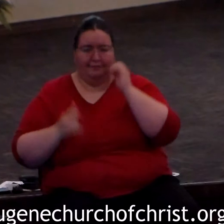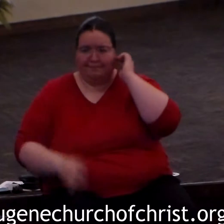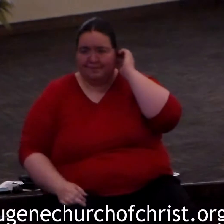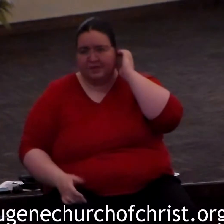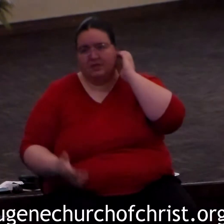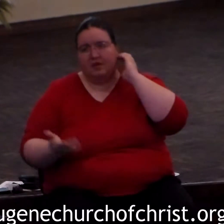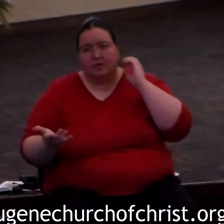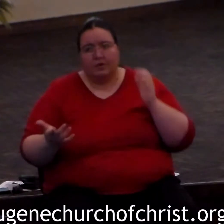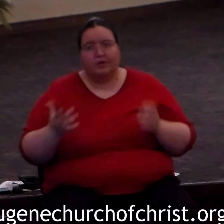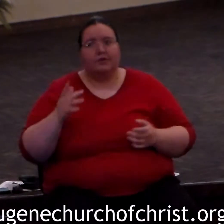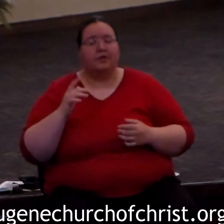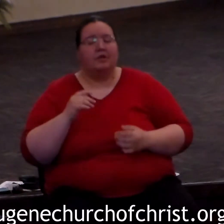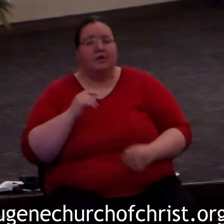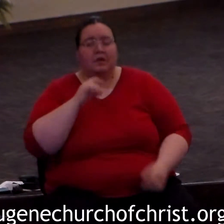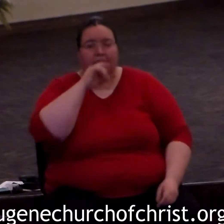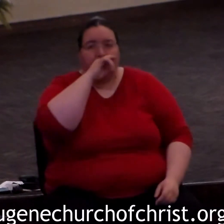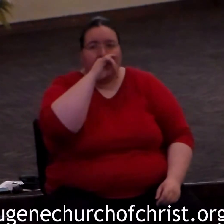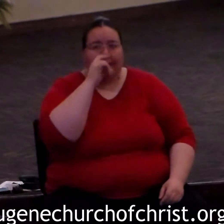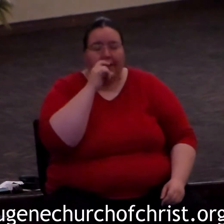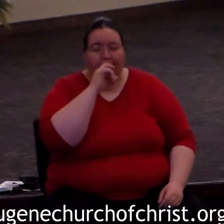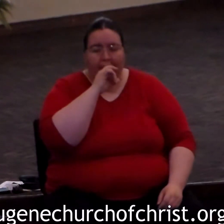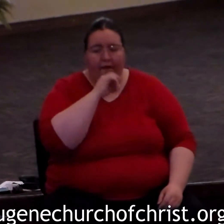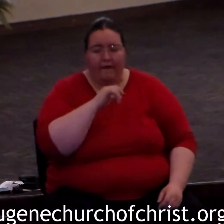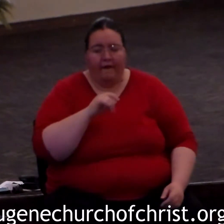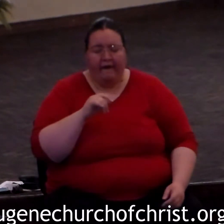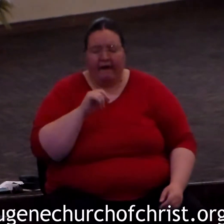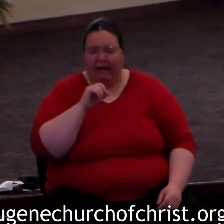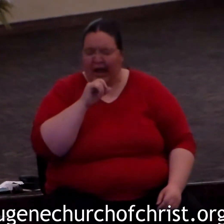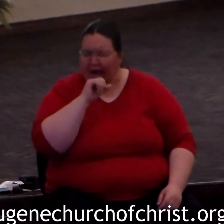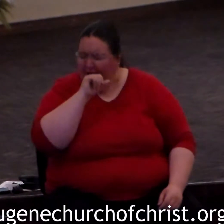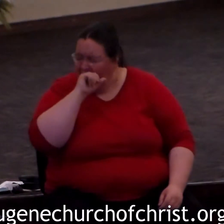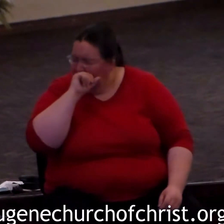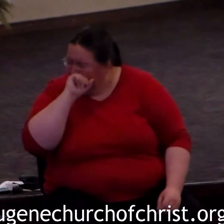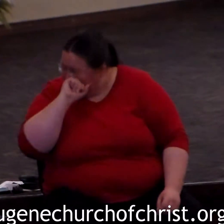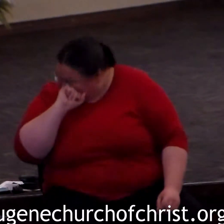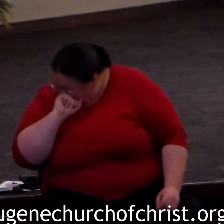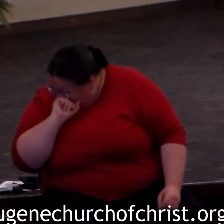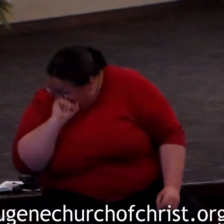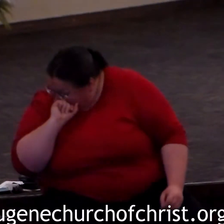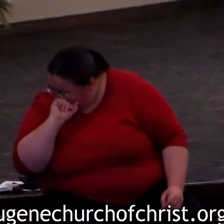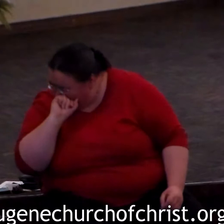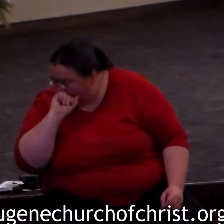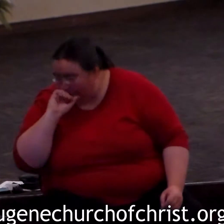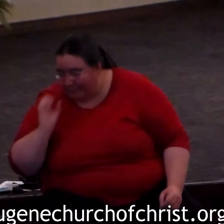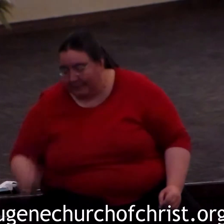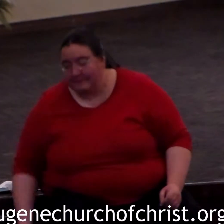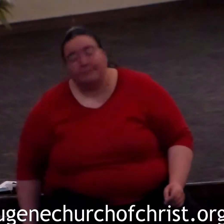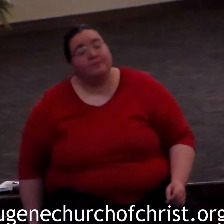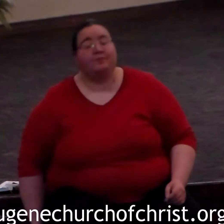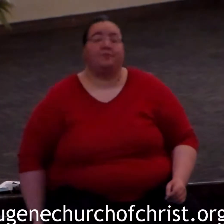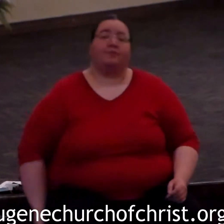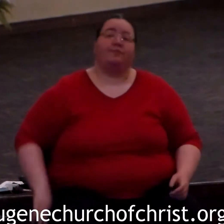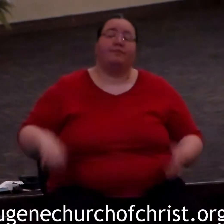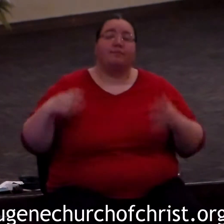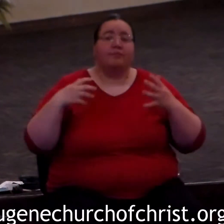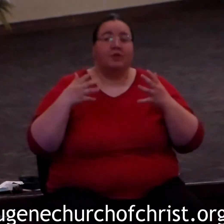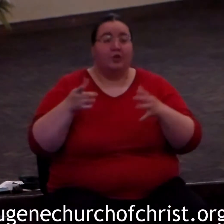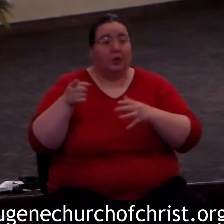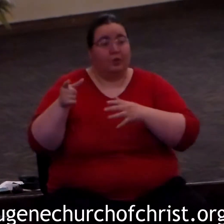is not going to happen now, but we see this woman who is pretty gutsy about approaching him in the first place, and then a moment for